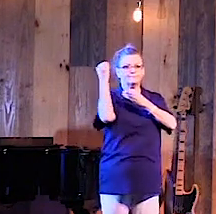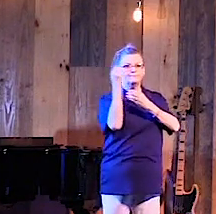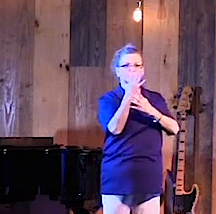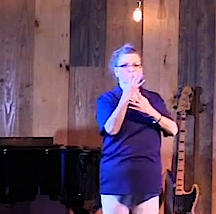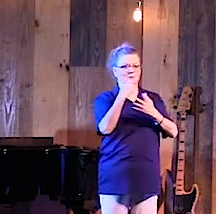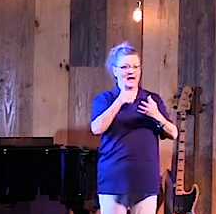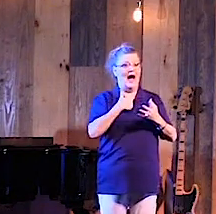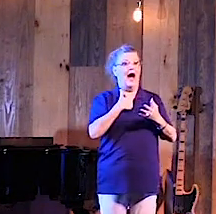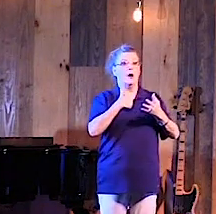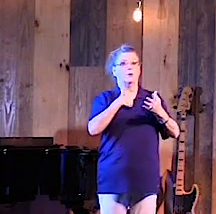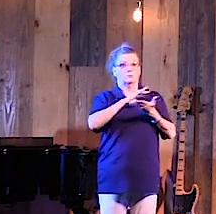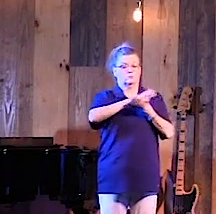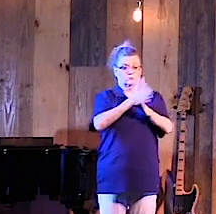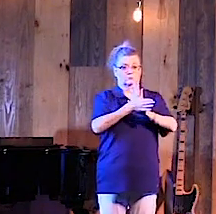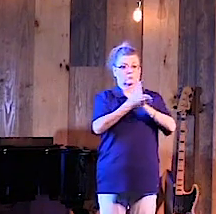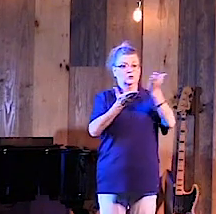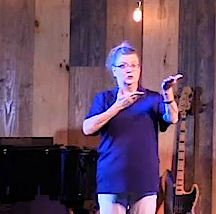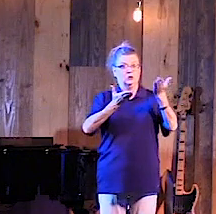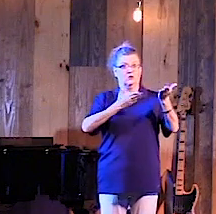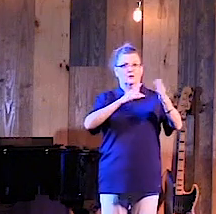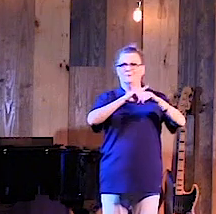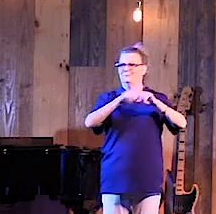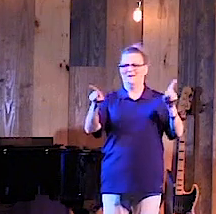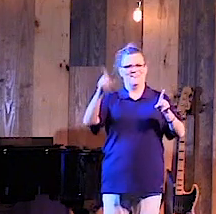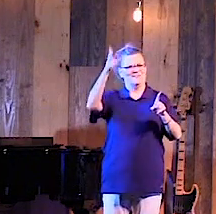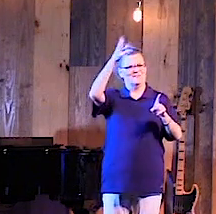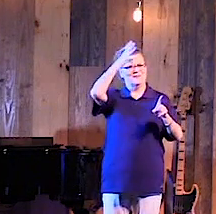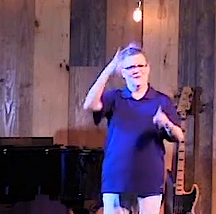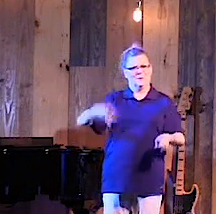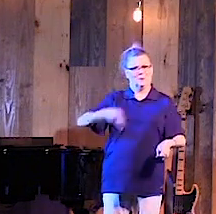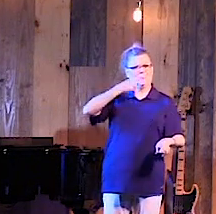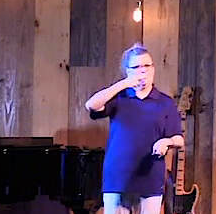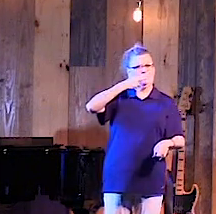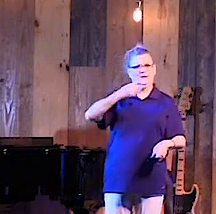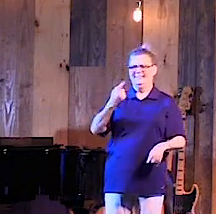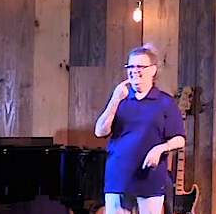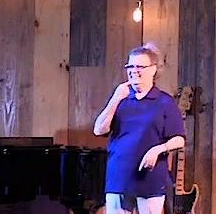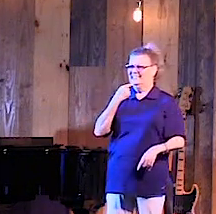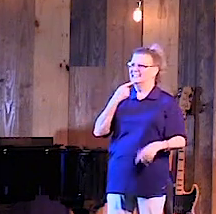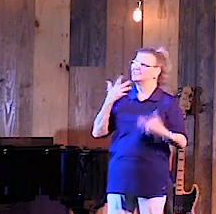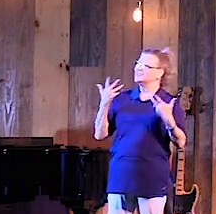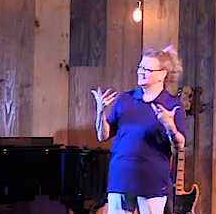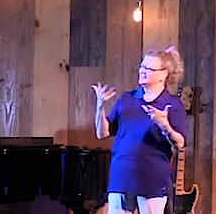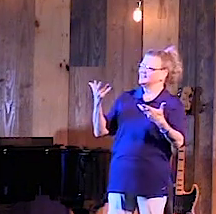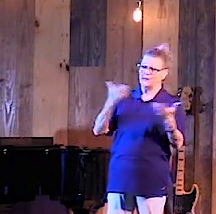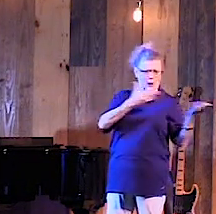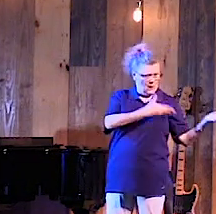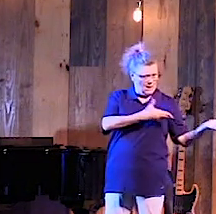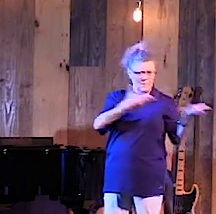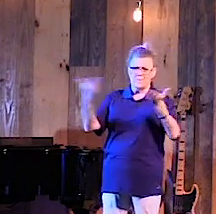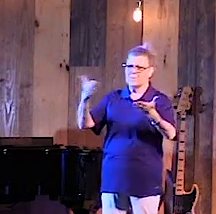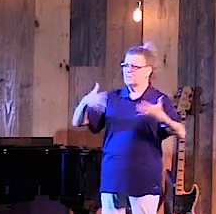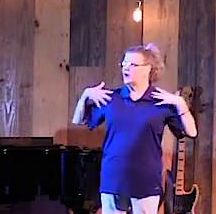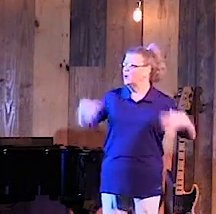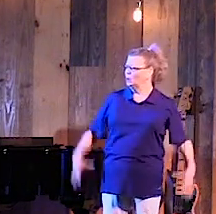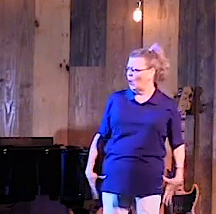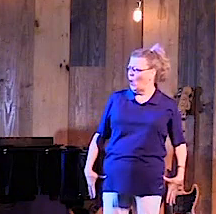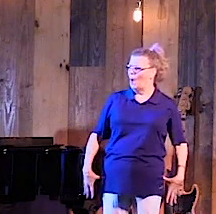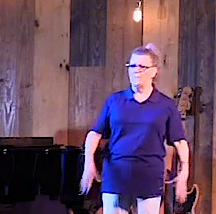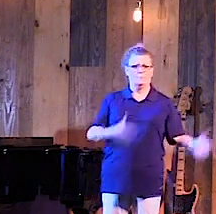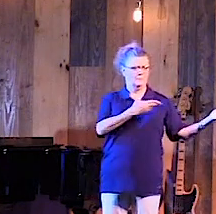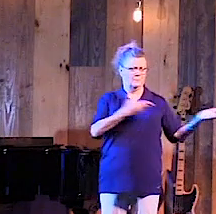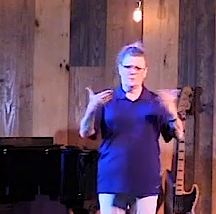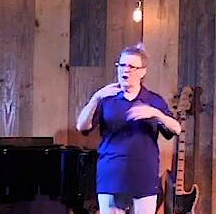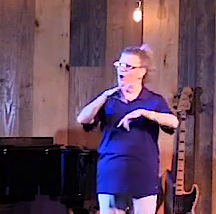work off his debt, but his dad cuts him off, and his dad says to the servants, hey, bring out a robe, bring out a